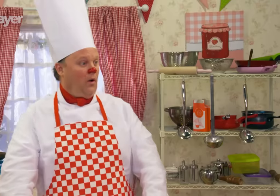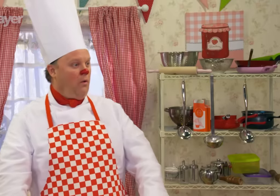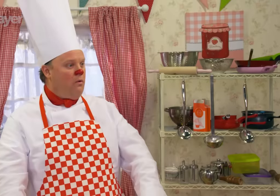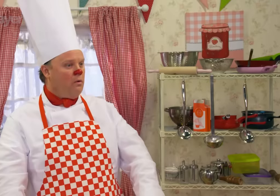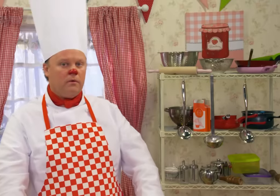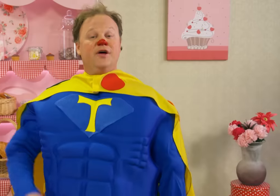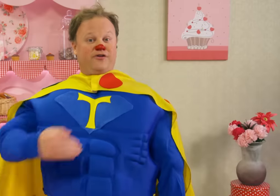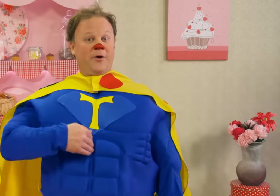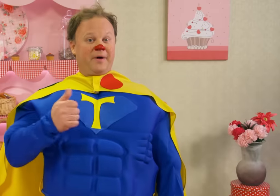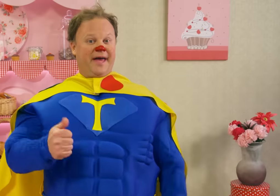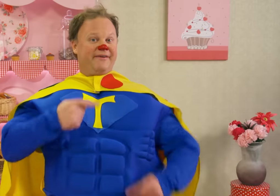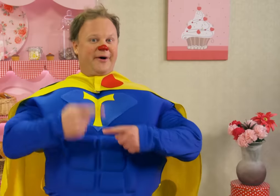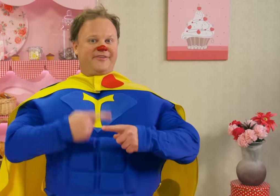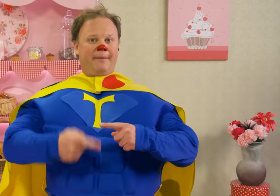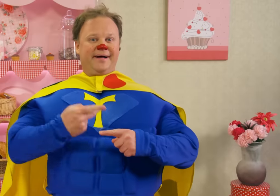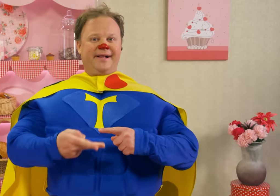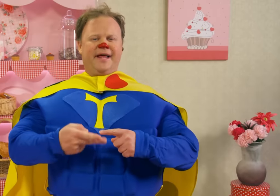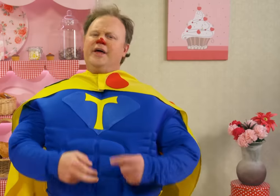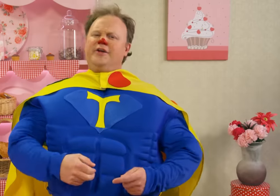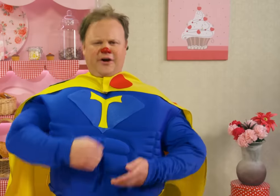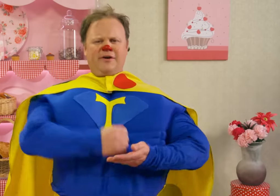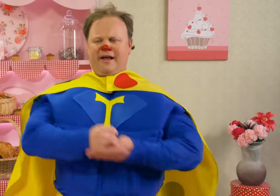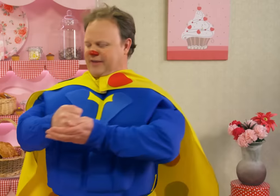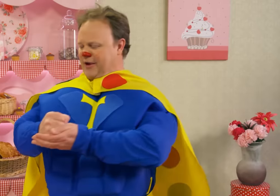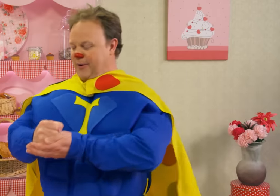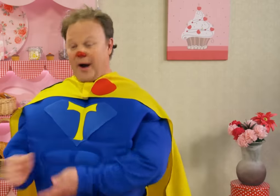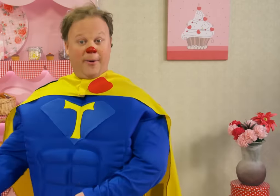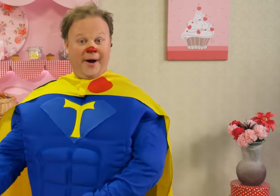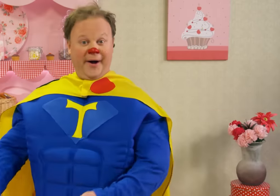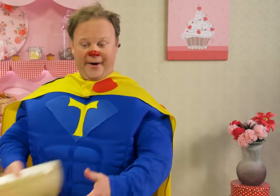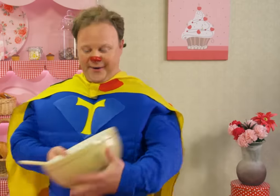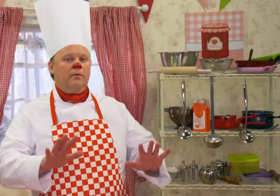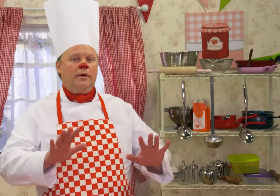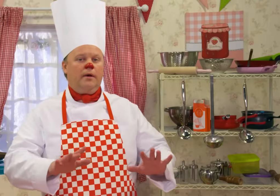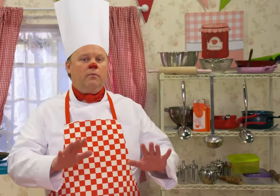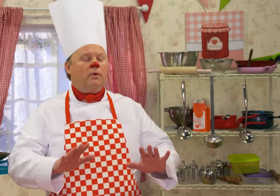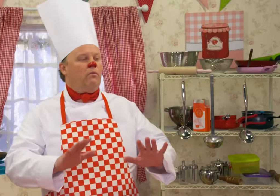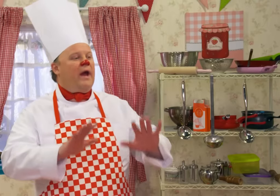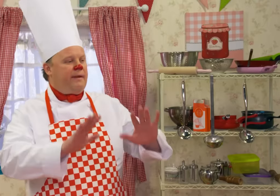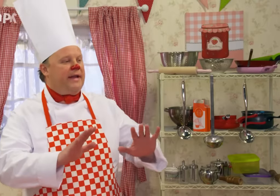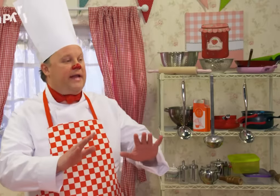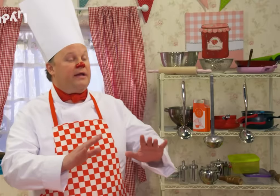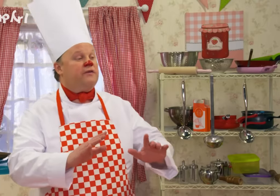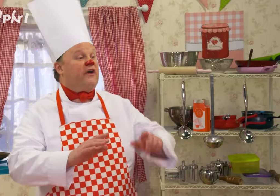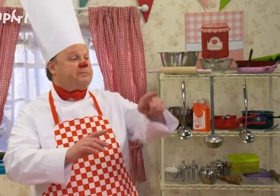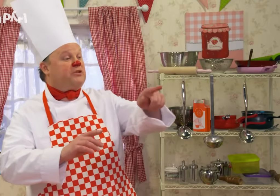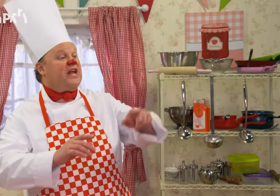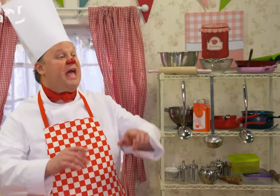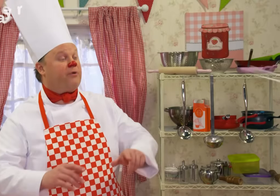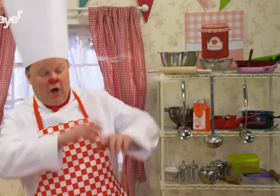Oh, Superhero Tumble to the rescue! Woohoo! Wait a minute, I first put an apron on.